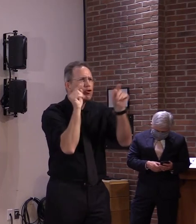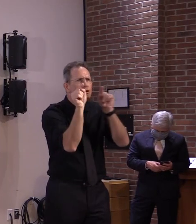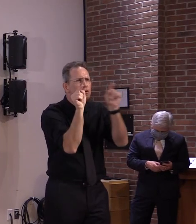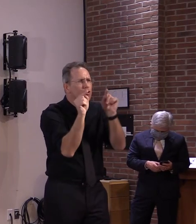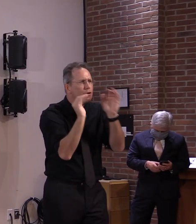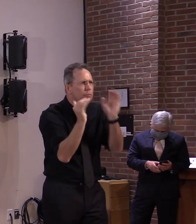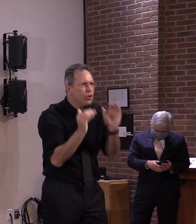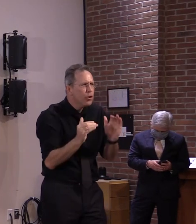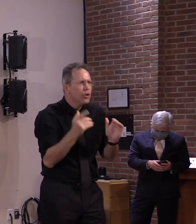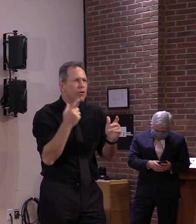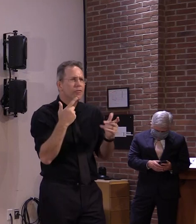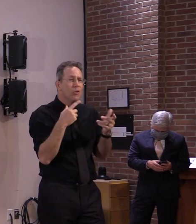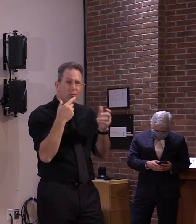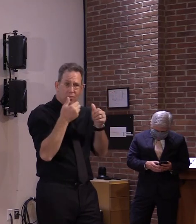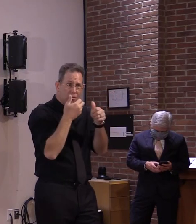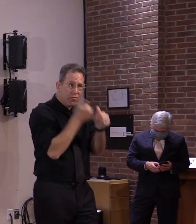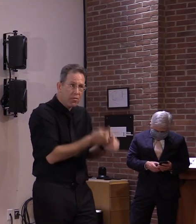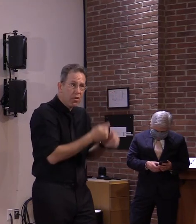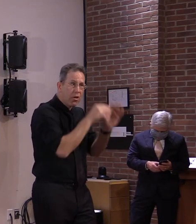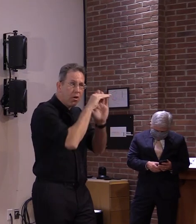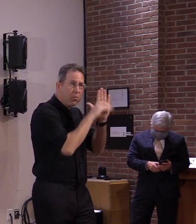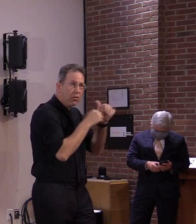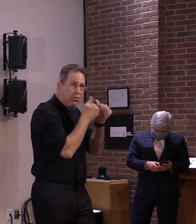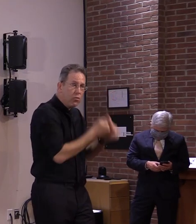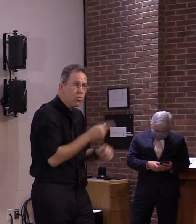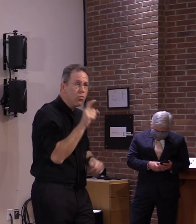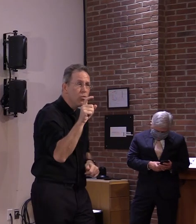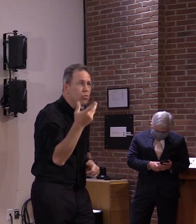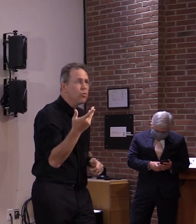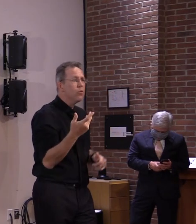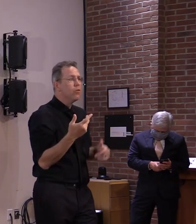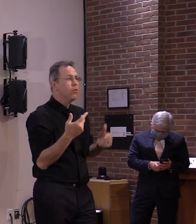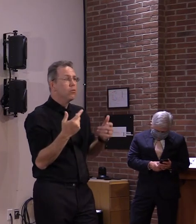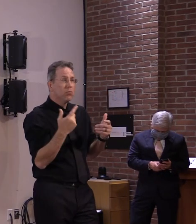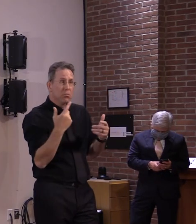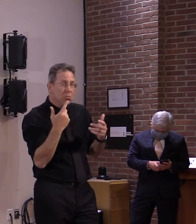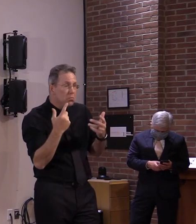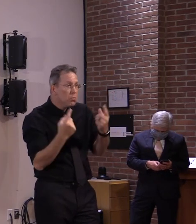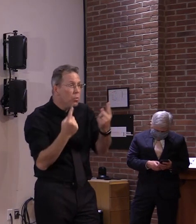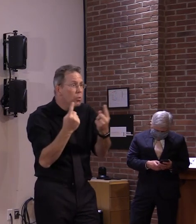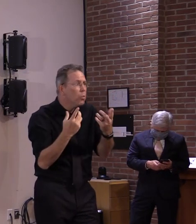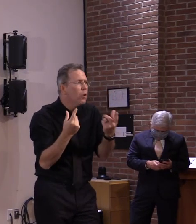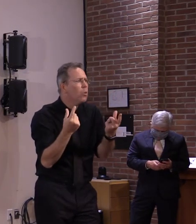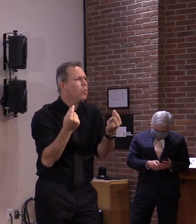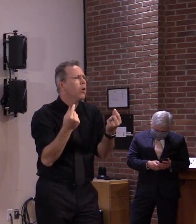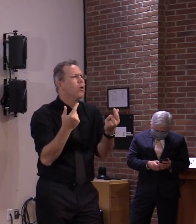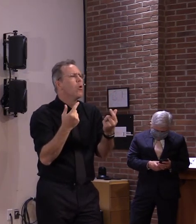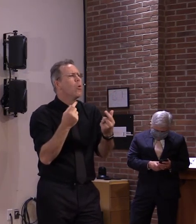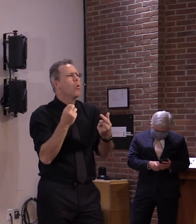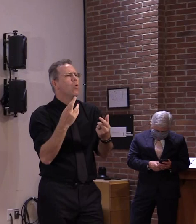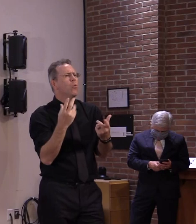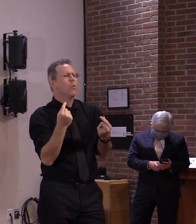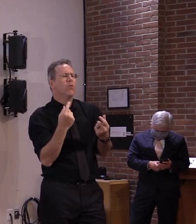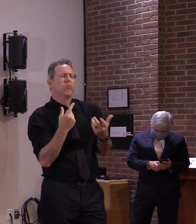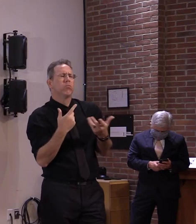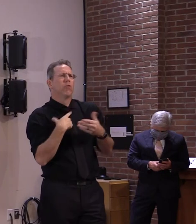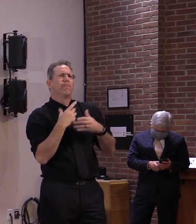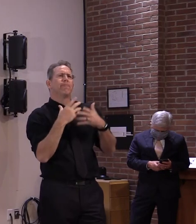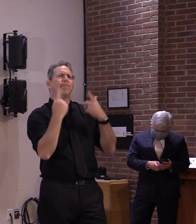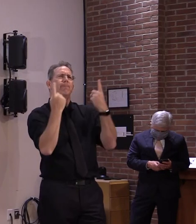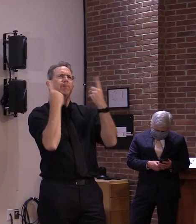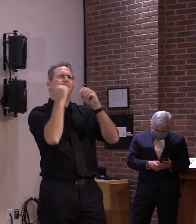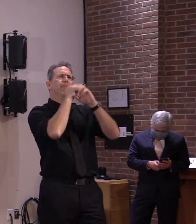a one-to-one ratio? At what point, does it cross the threshold where you are now, where you